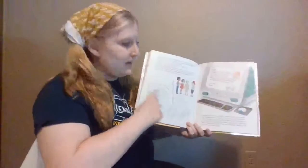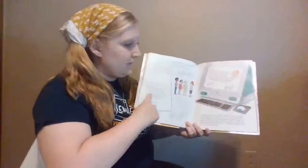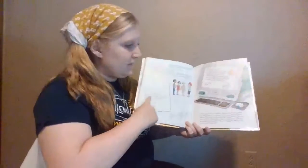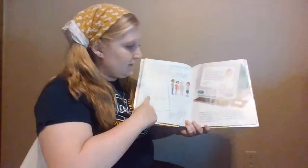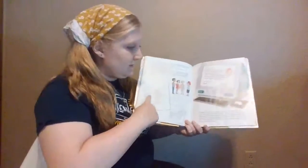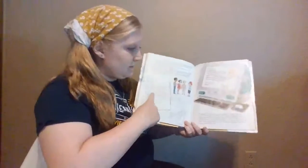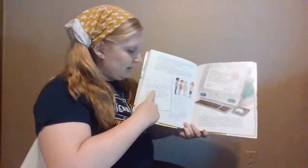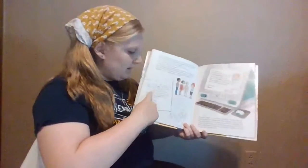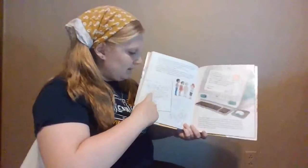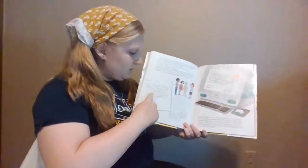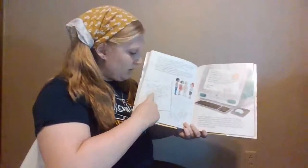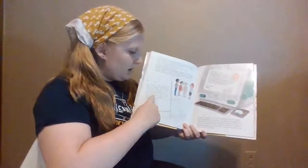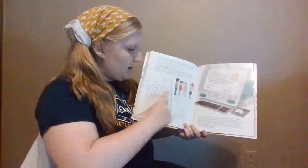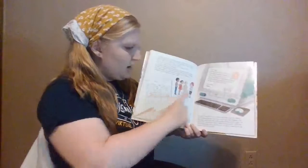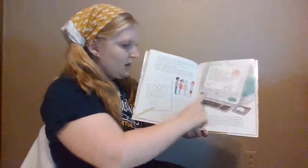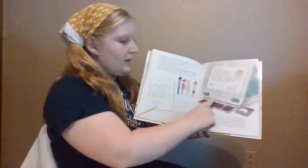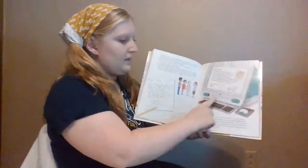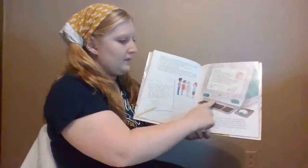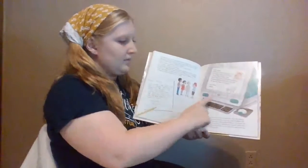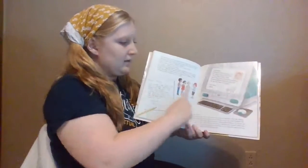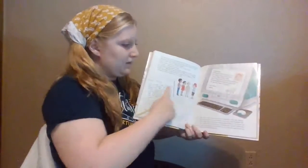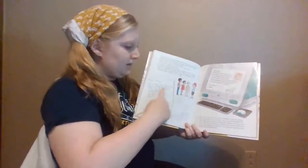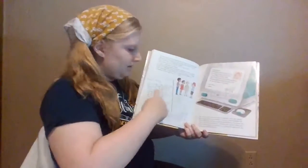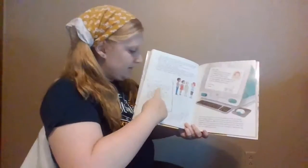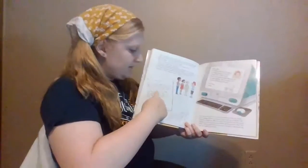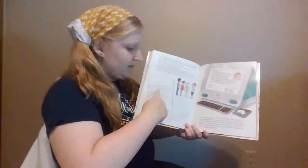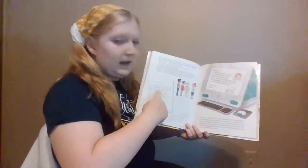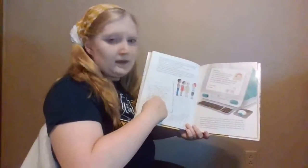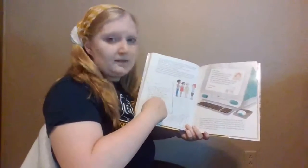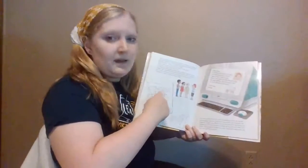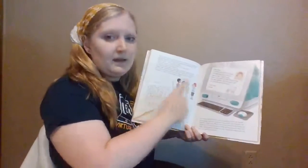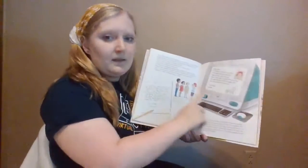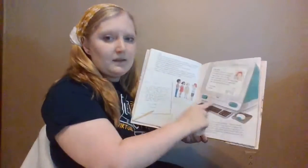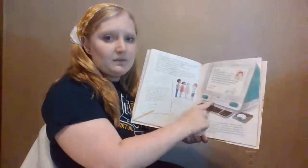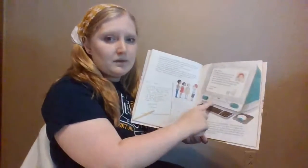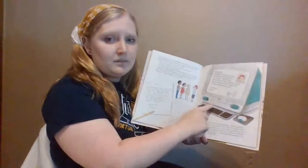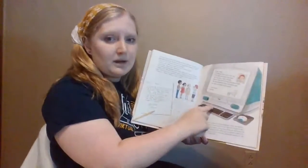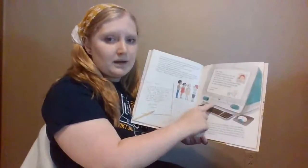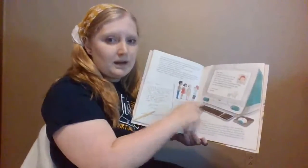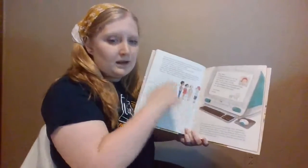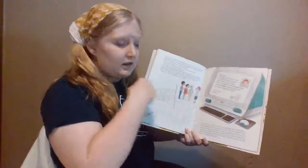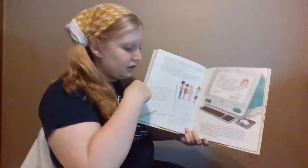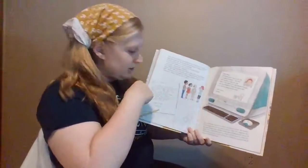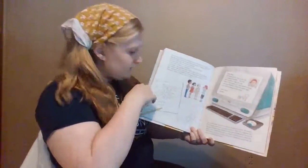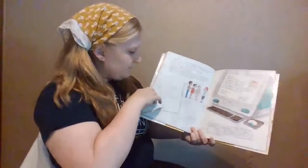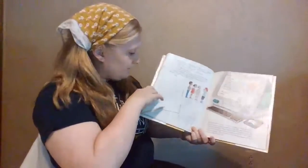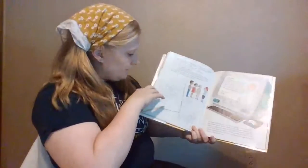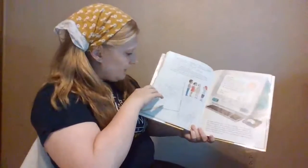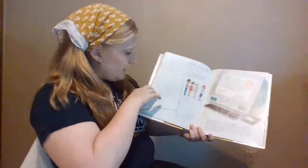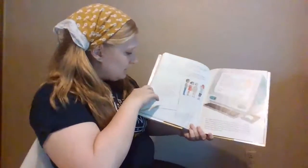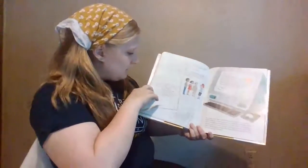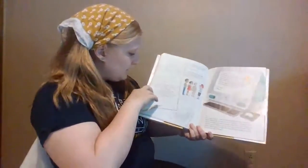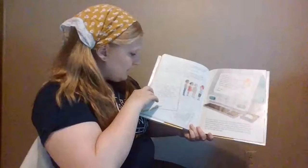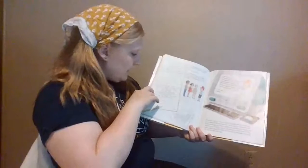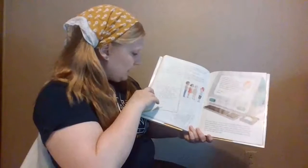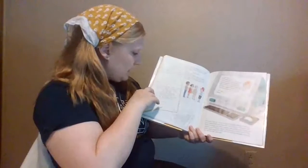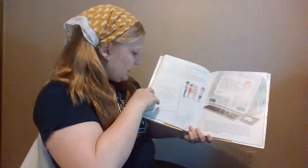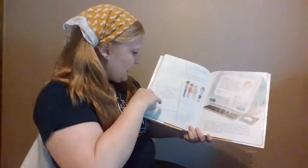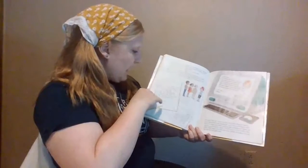the differences between this one and this one? So this one's in ASL and this one's written in English. Dear Mark,